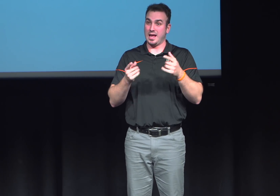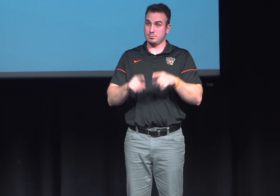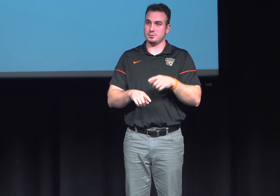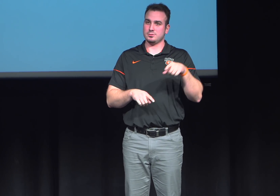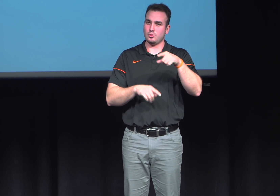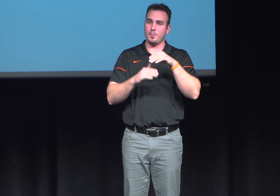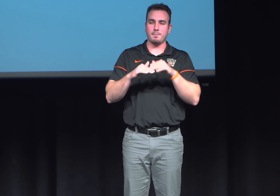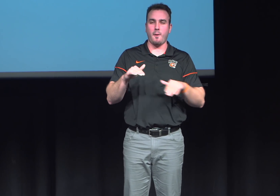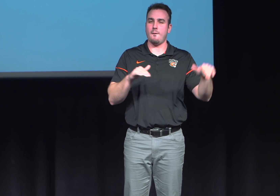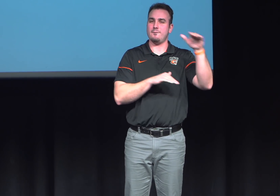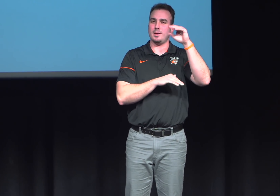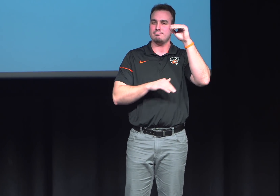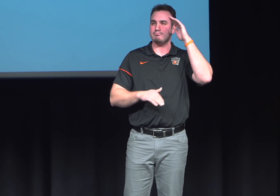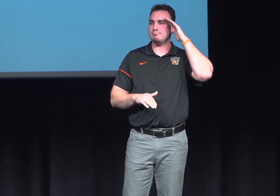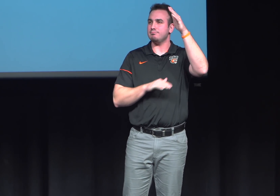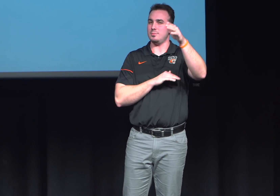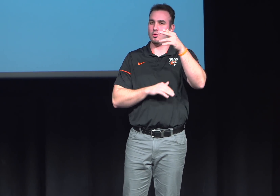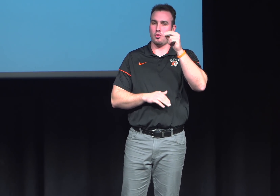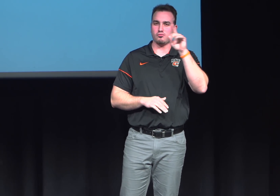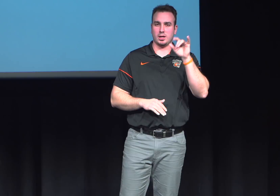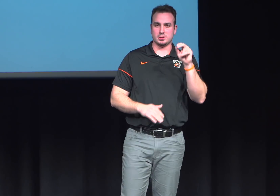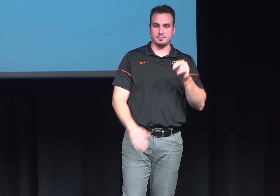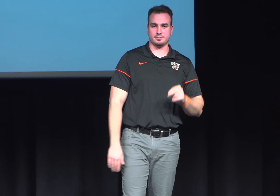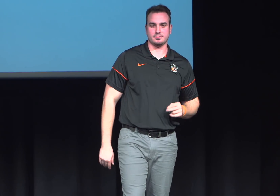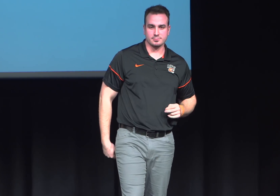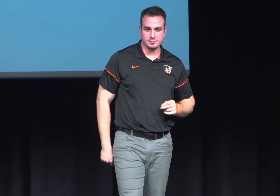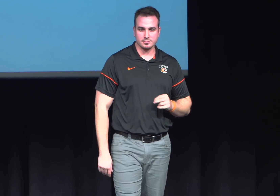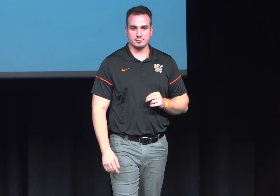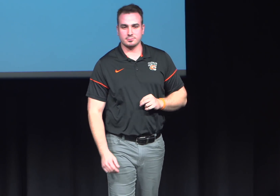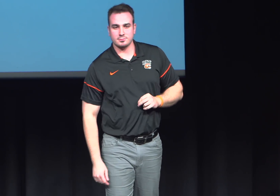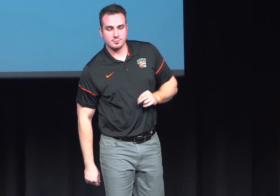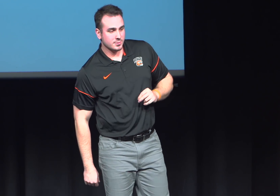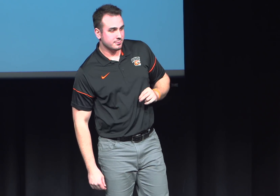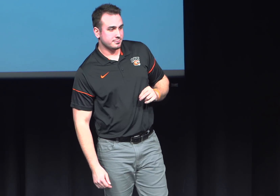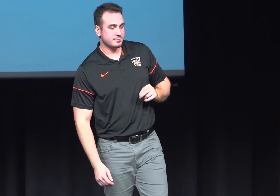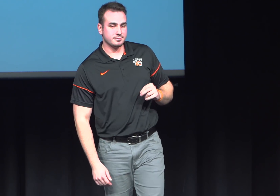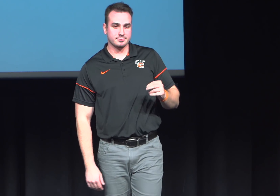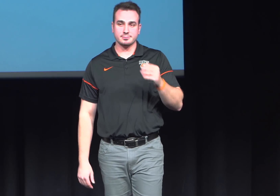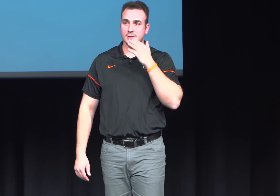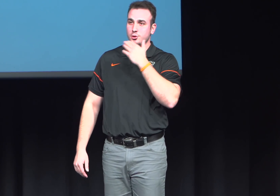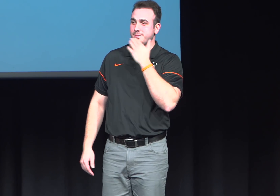happens, you're going to be able to go above and beyond all of the horizons. Thank you.